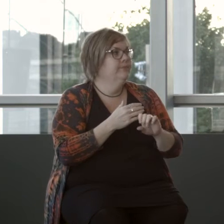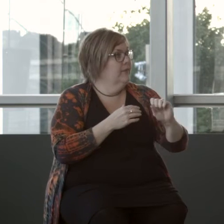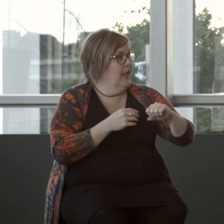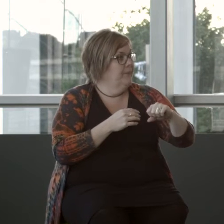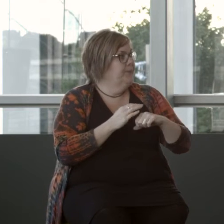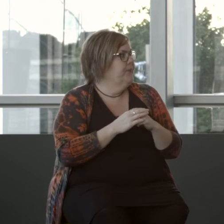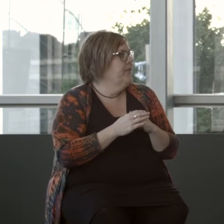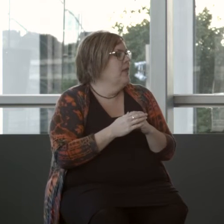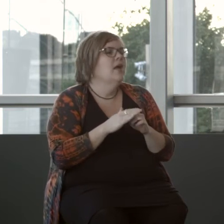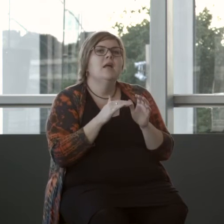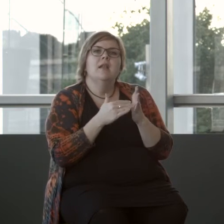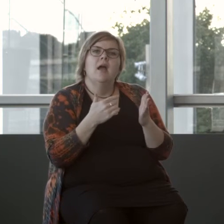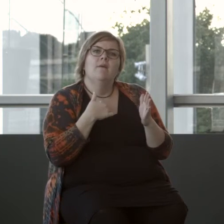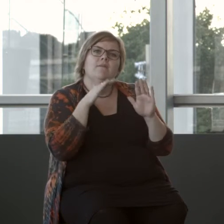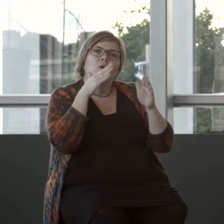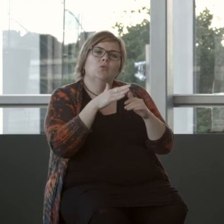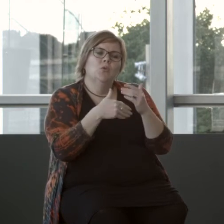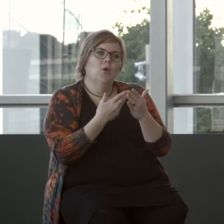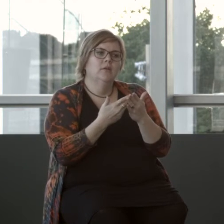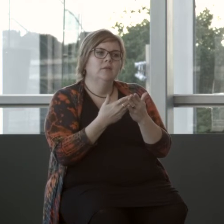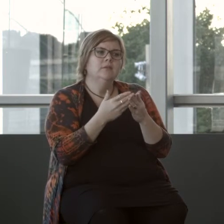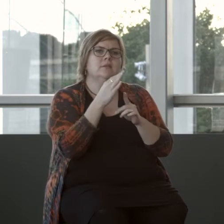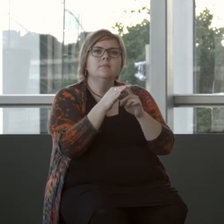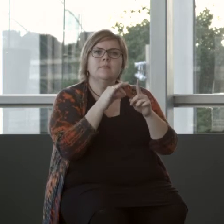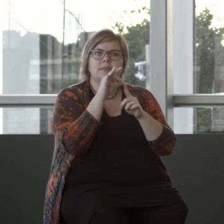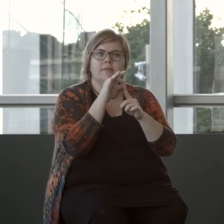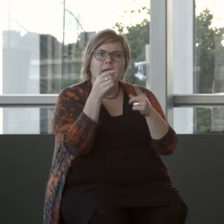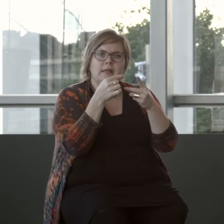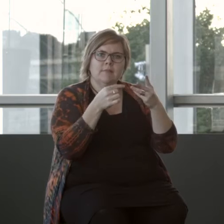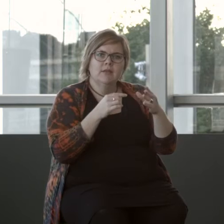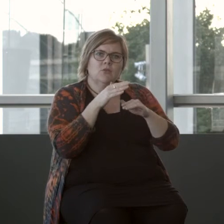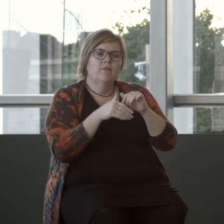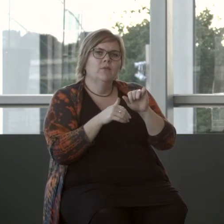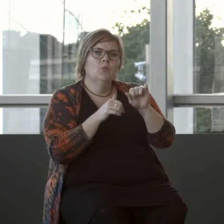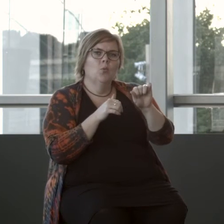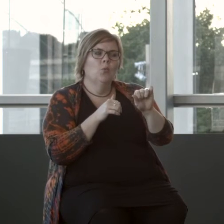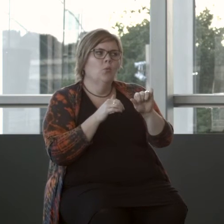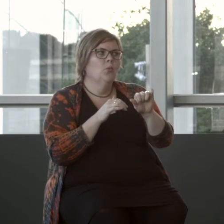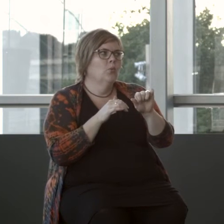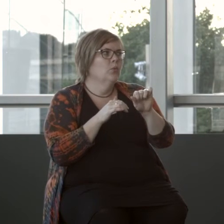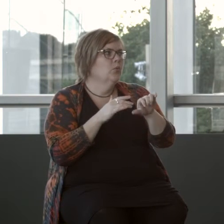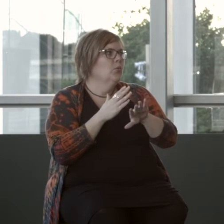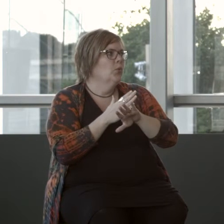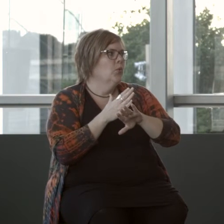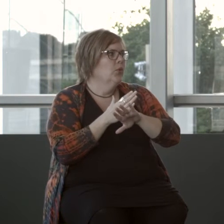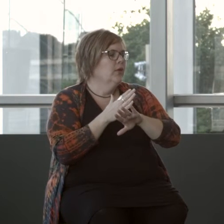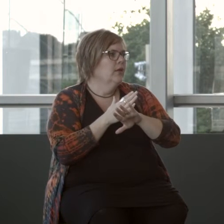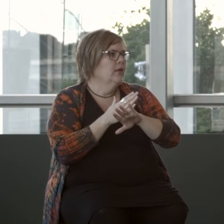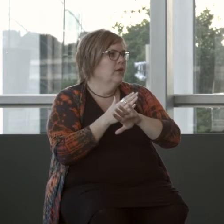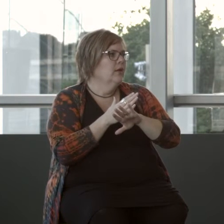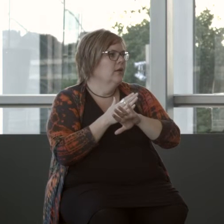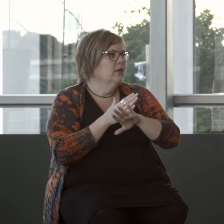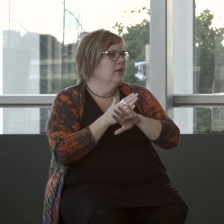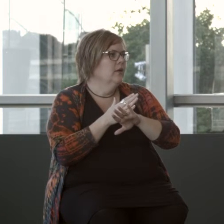Now I'd like to focus more on the specific aspects of your work. The fact that you